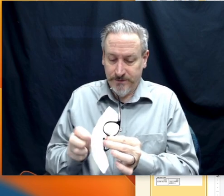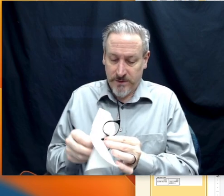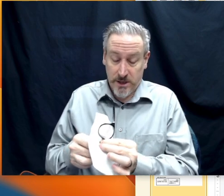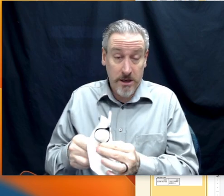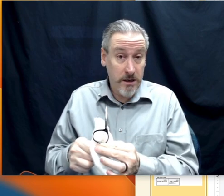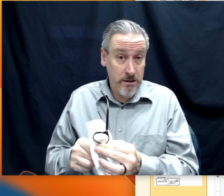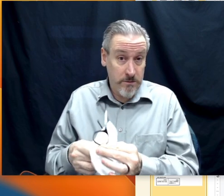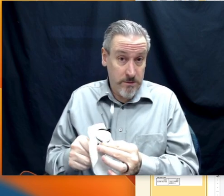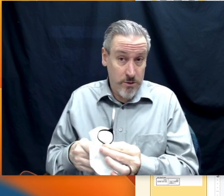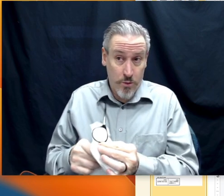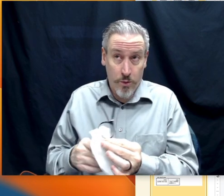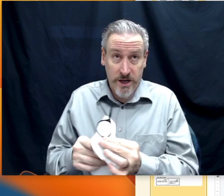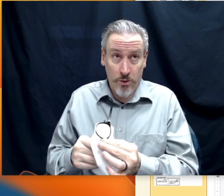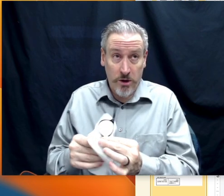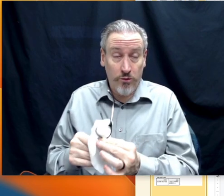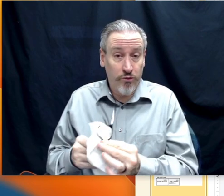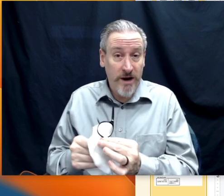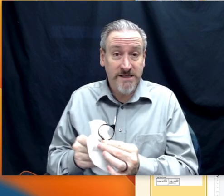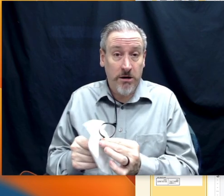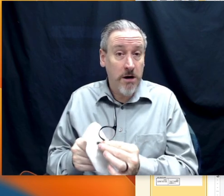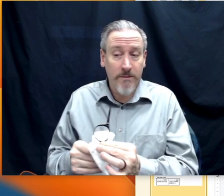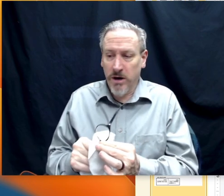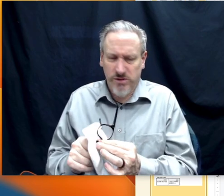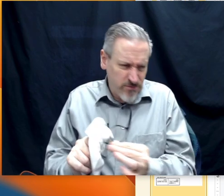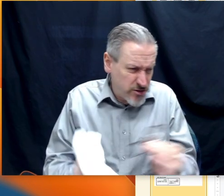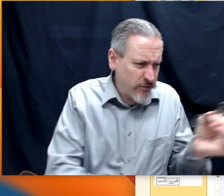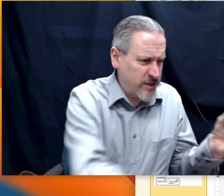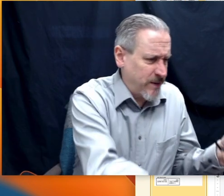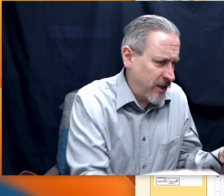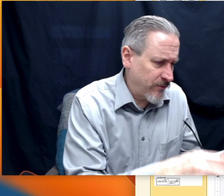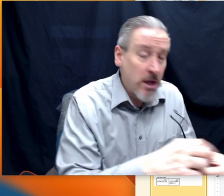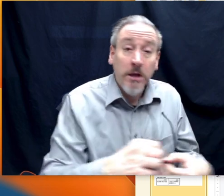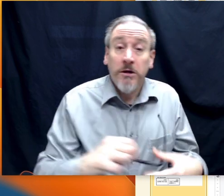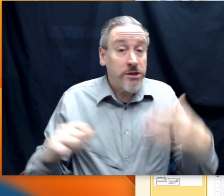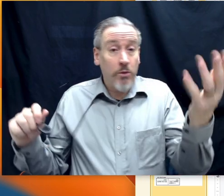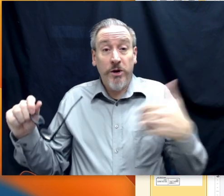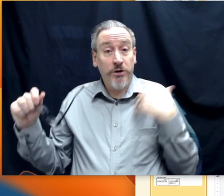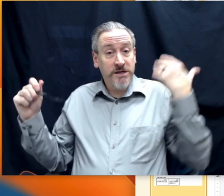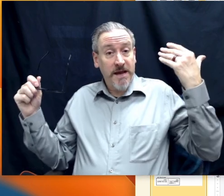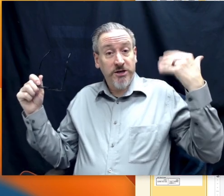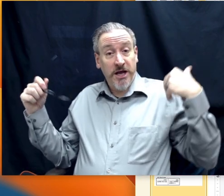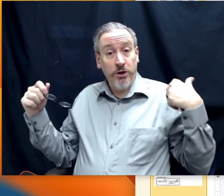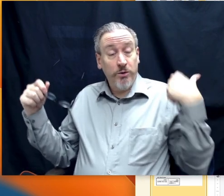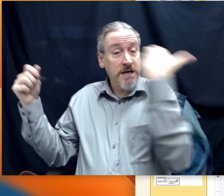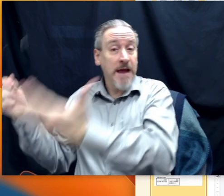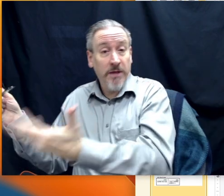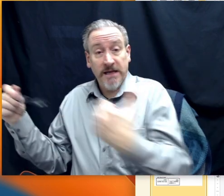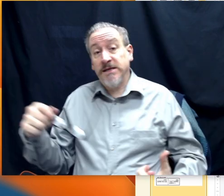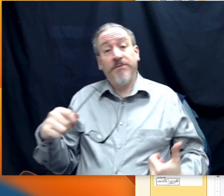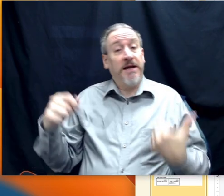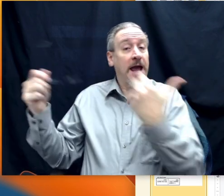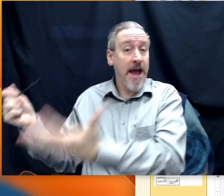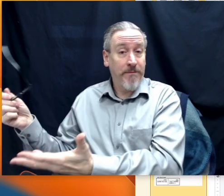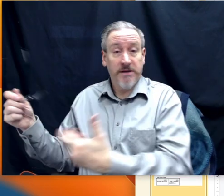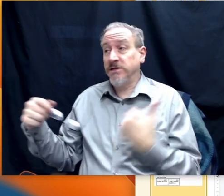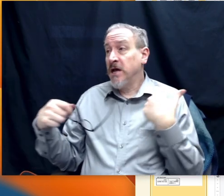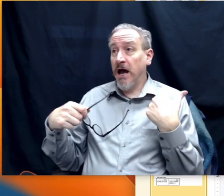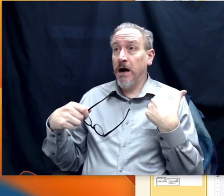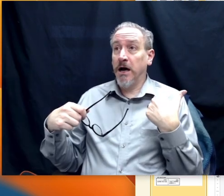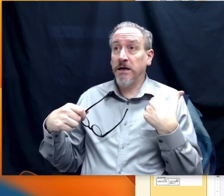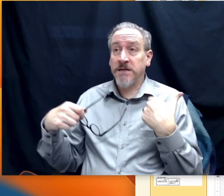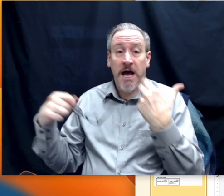idea, we will raise our eyebrows, generally speaking. So when you're establishing a new timeline, something